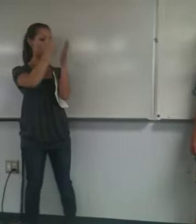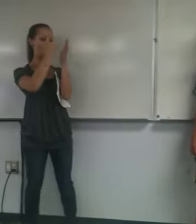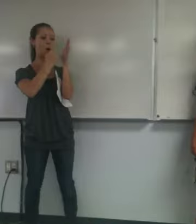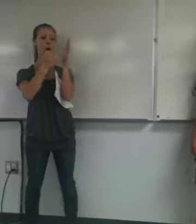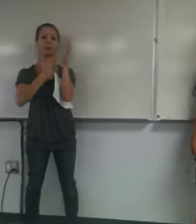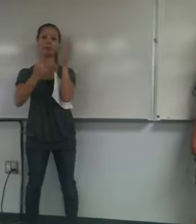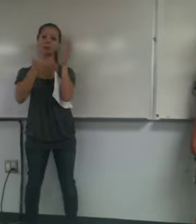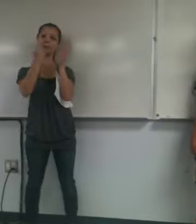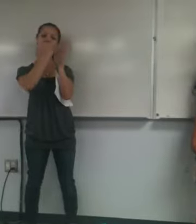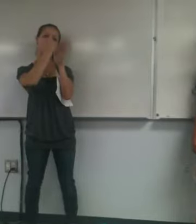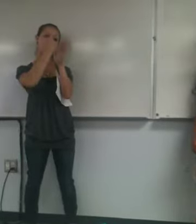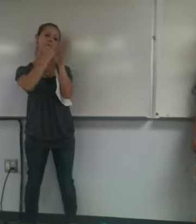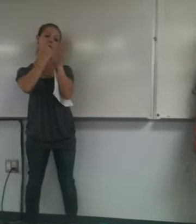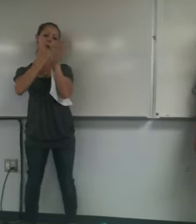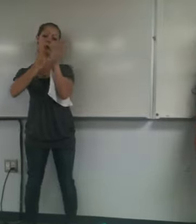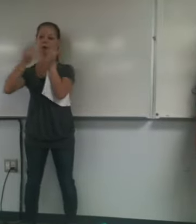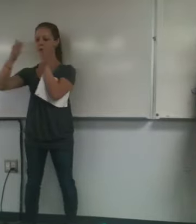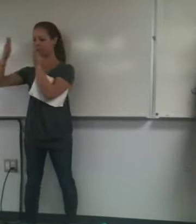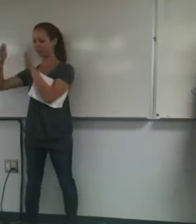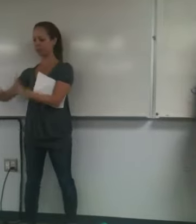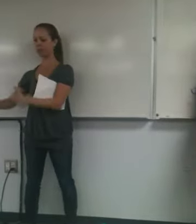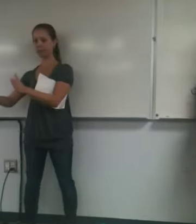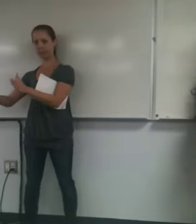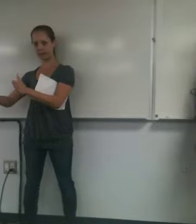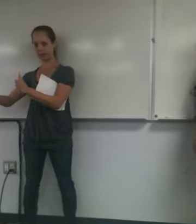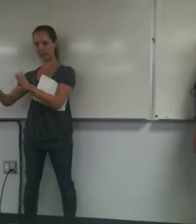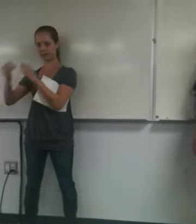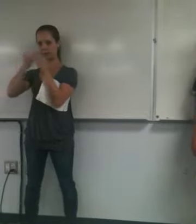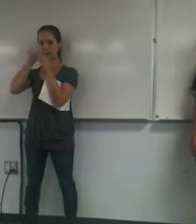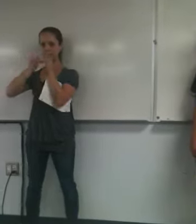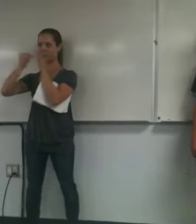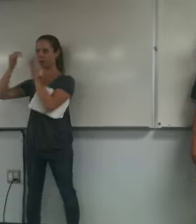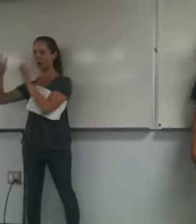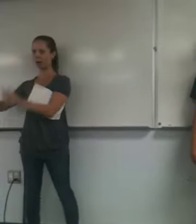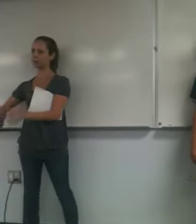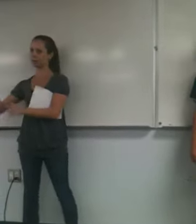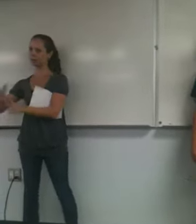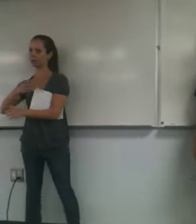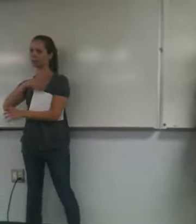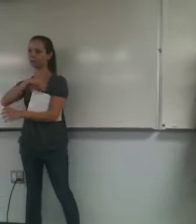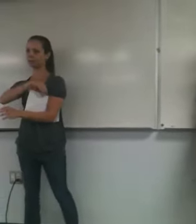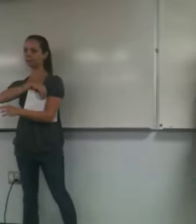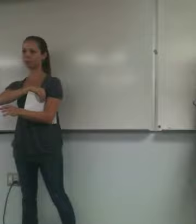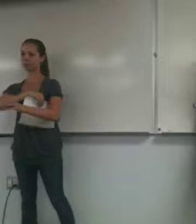like artist, you do art, person. So artist.